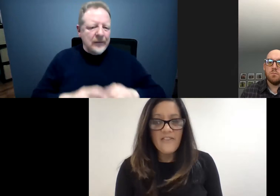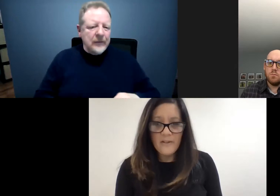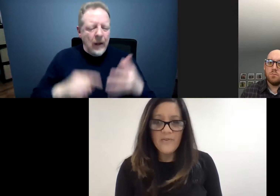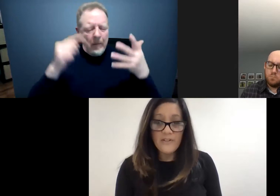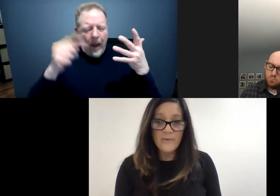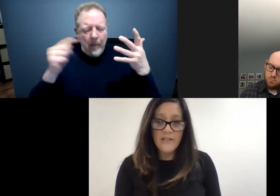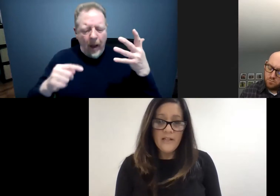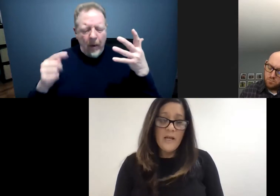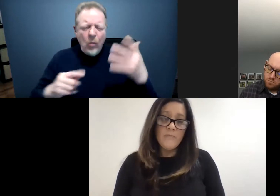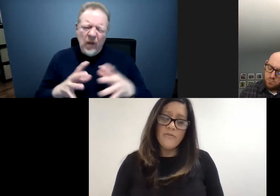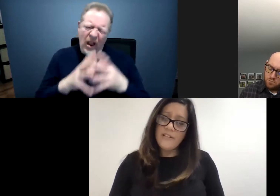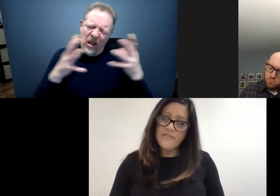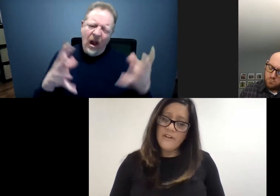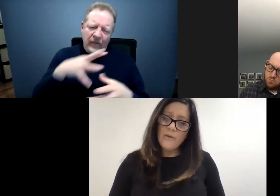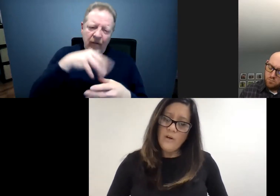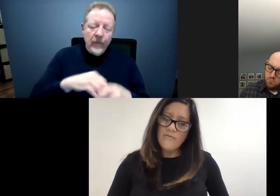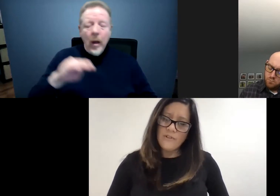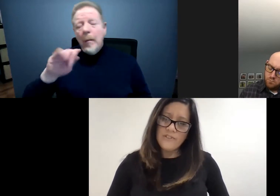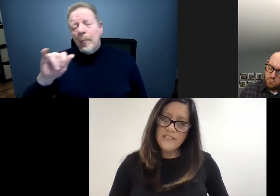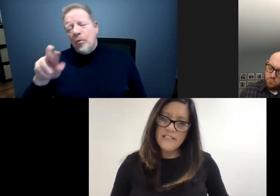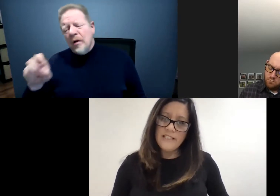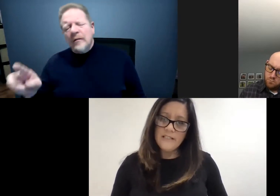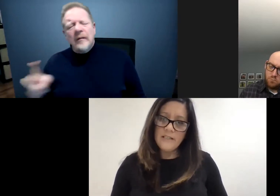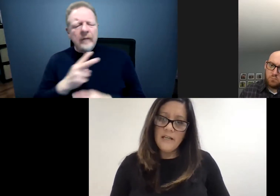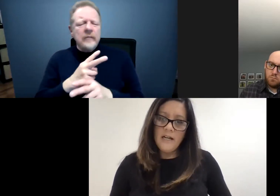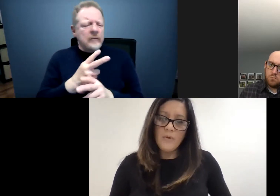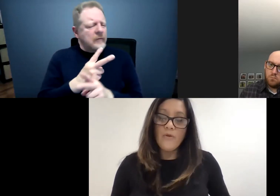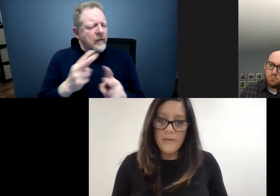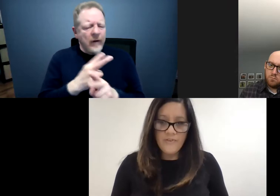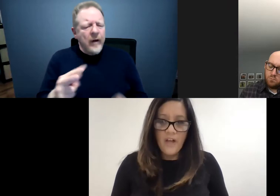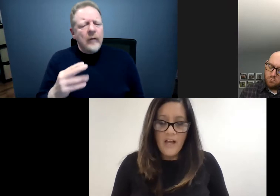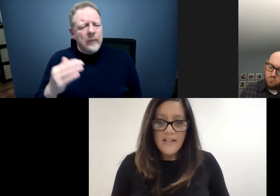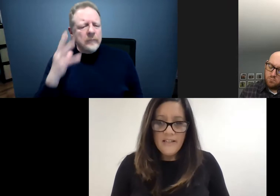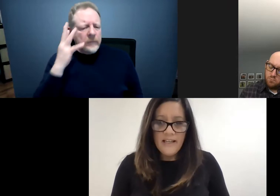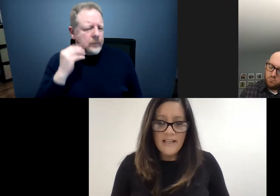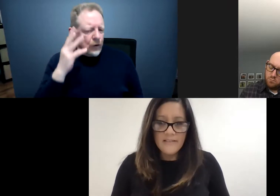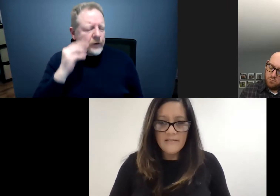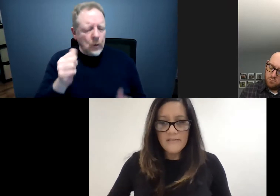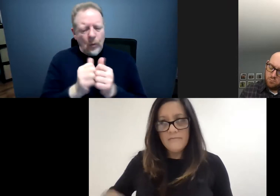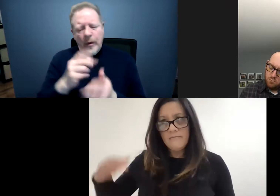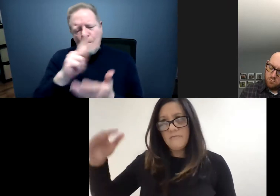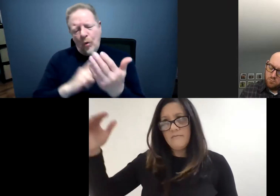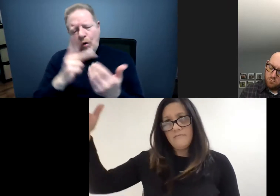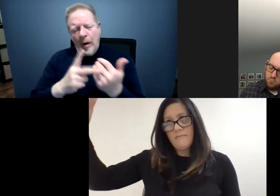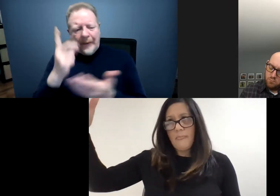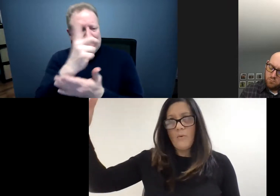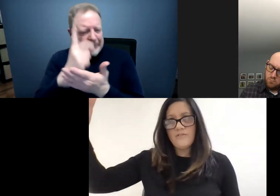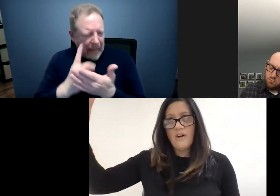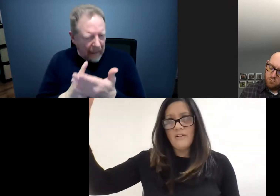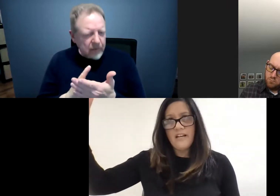goes into it. Marie is very well versed in program design and what's called kind of